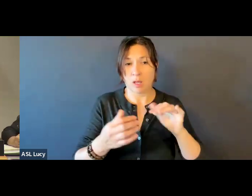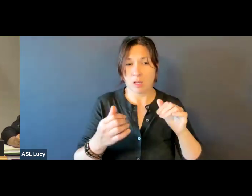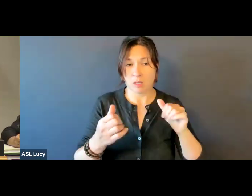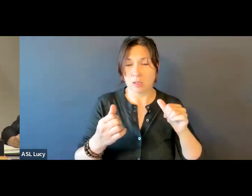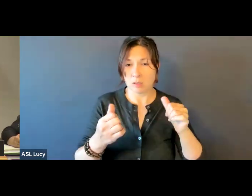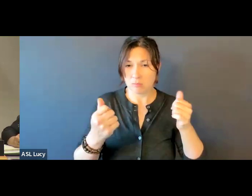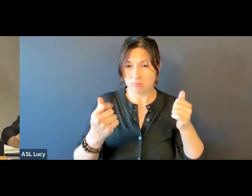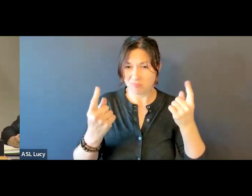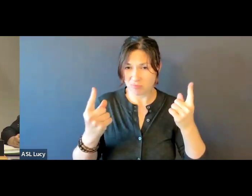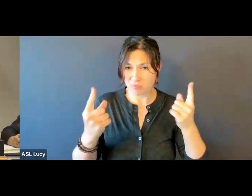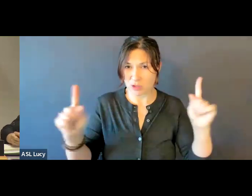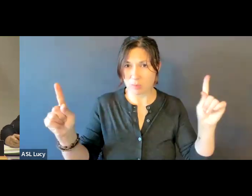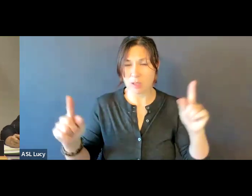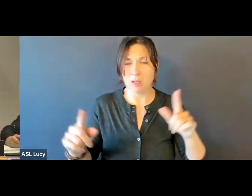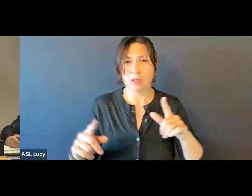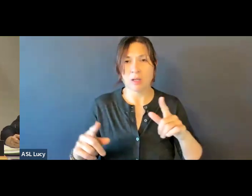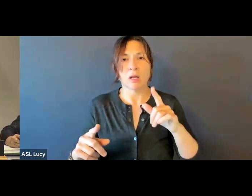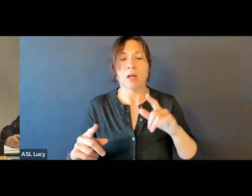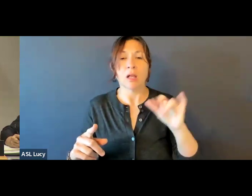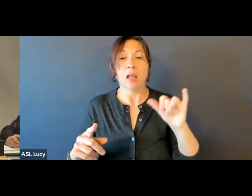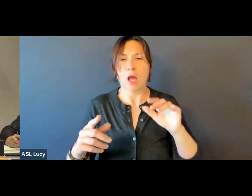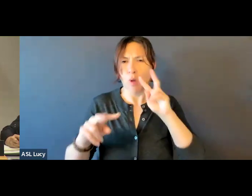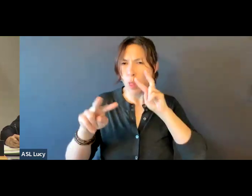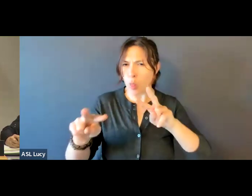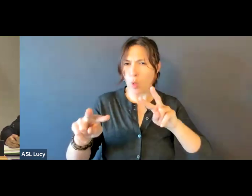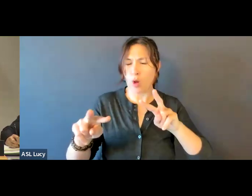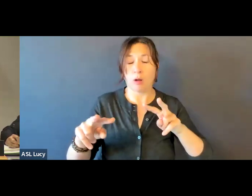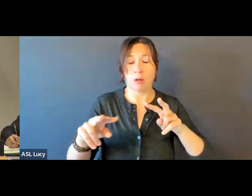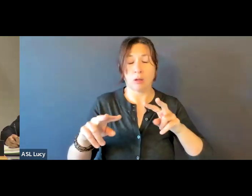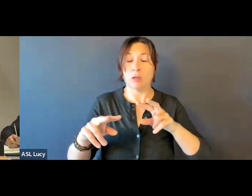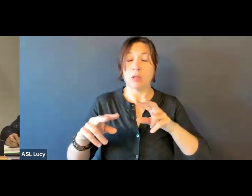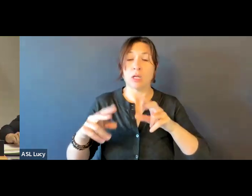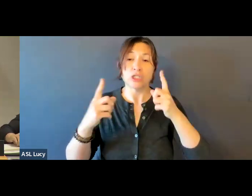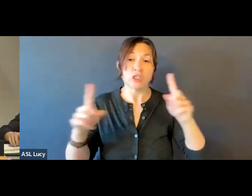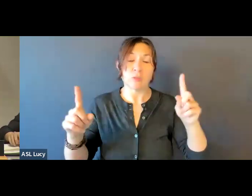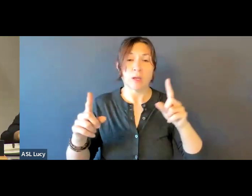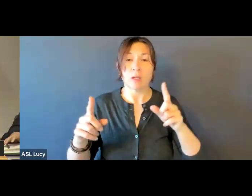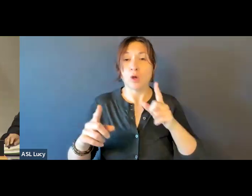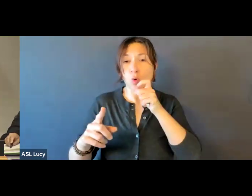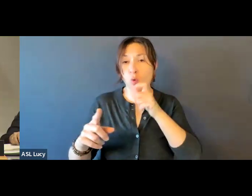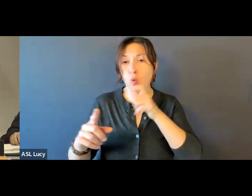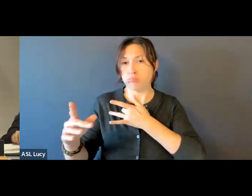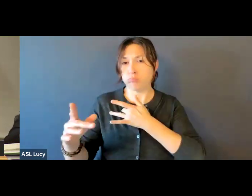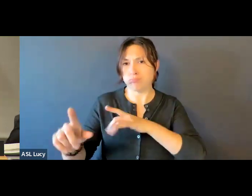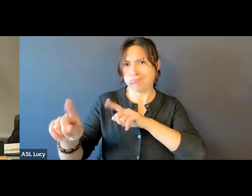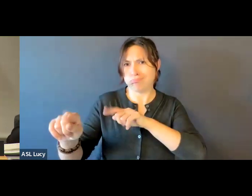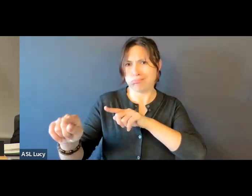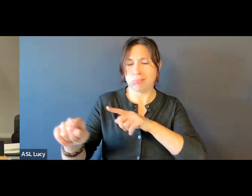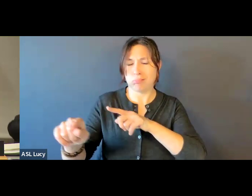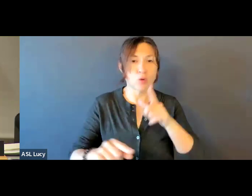who are chronically absent? So have we actually looked at the achievement levels of those who are chronically absent and those who are